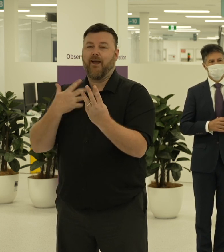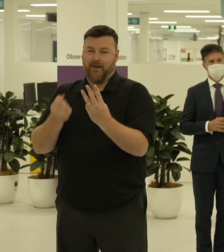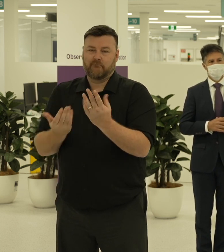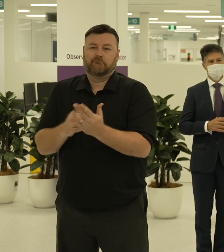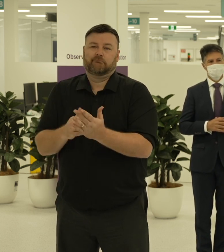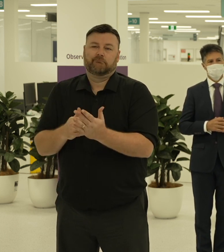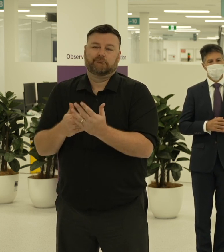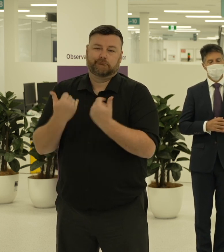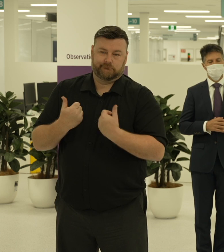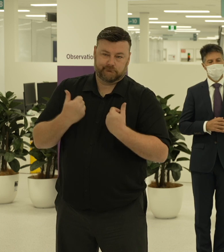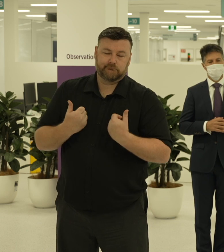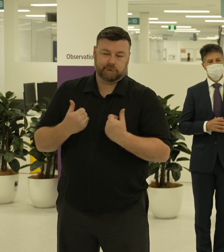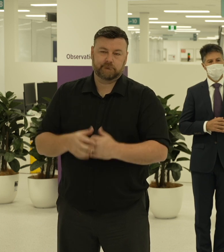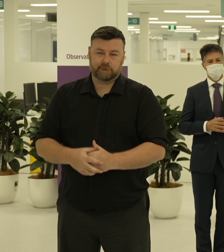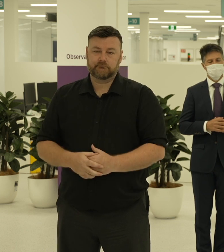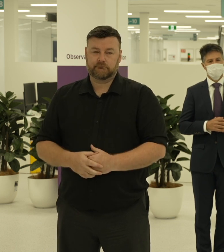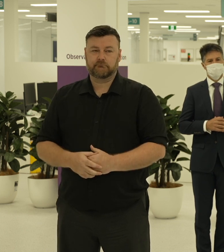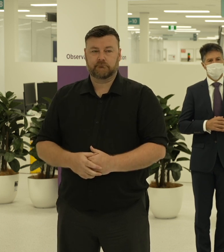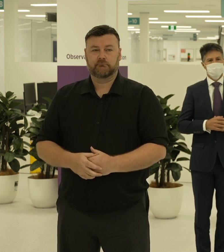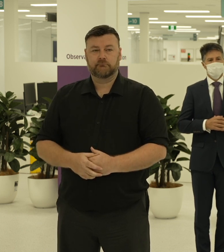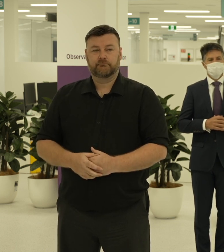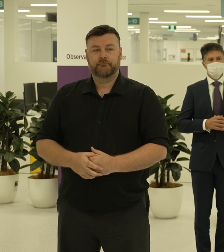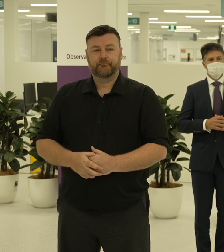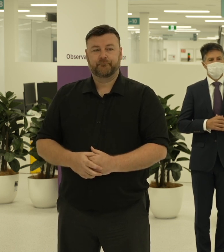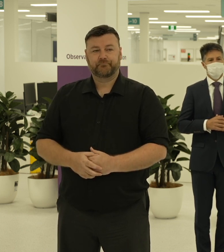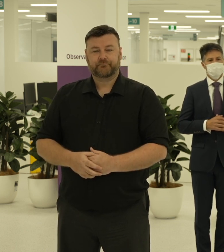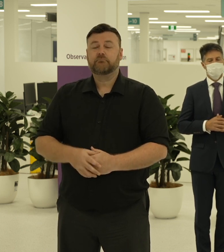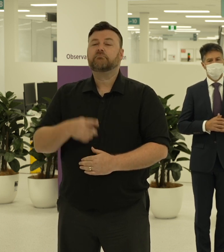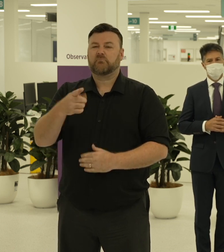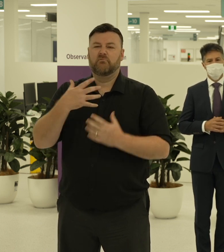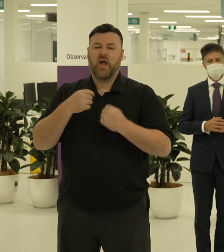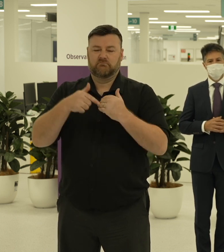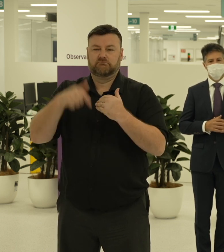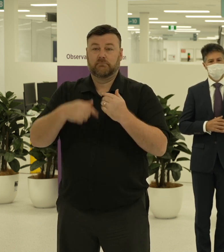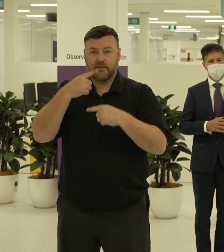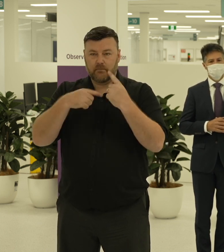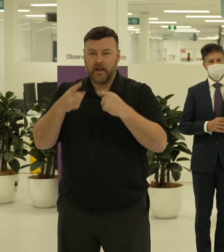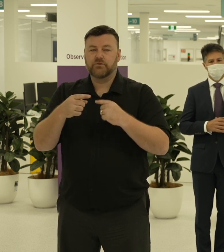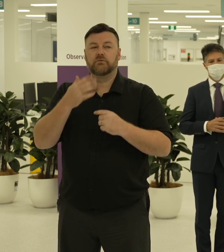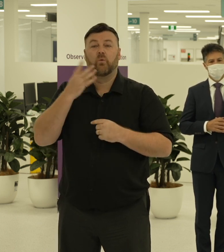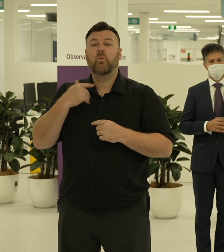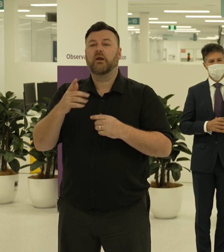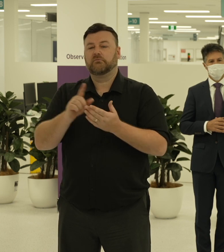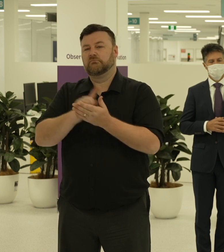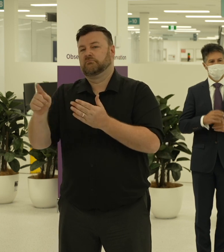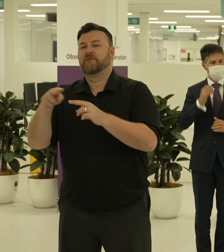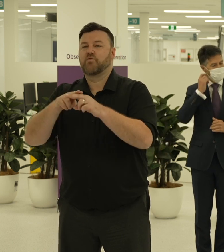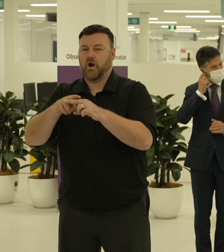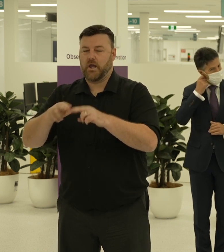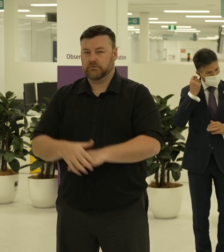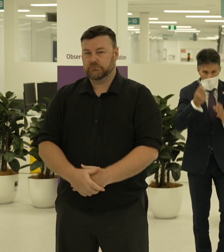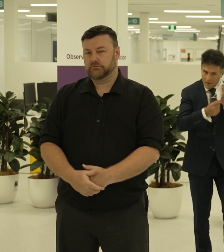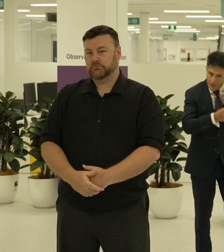underlying healthy conditions, and as you're aware, we give that more detailed update around deaths on that Friday presentation. Thank